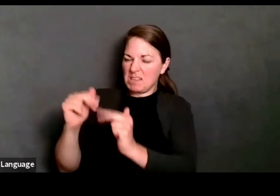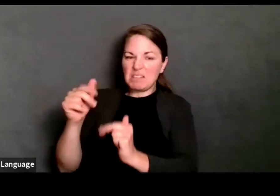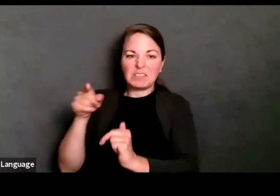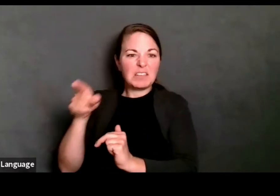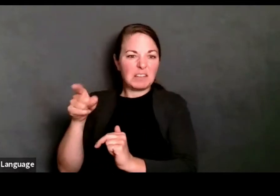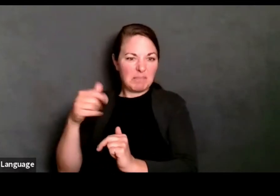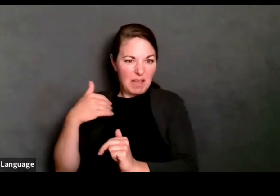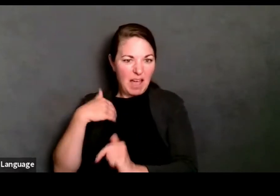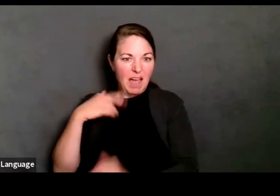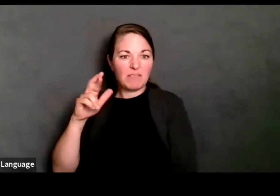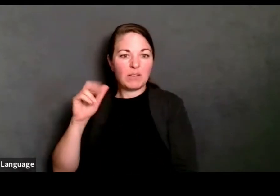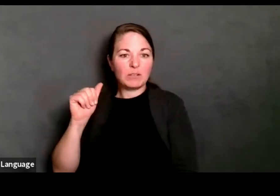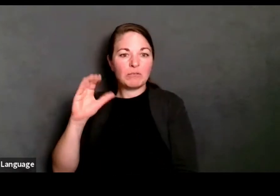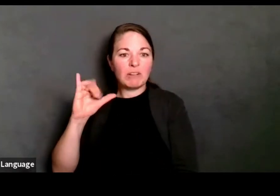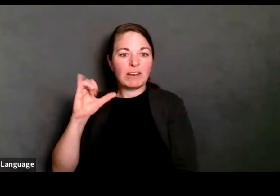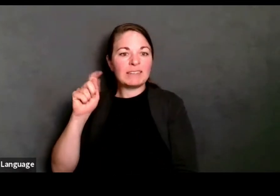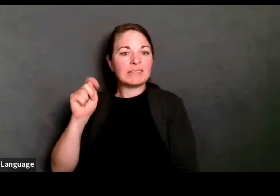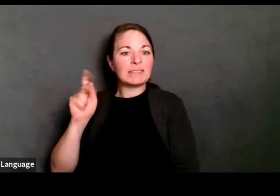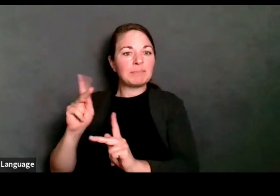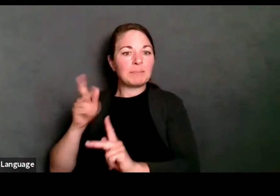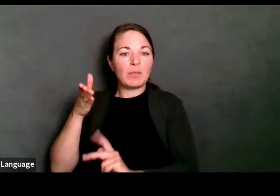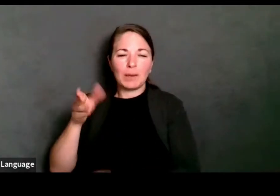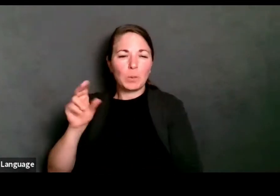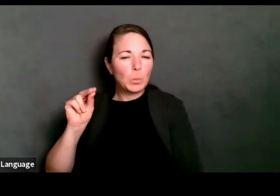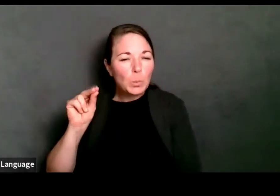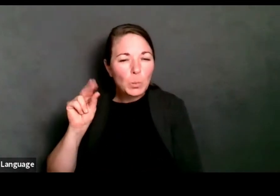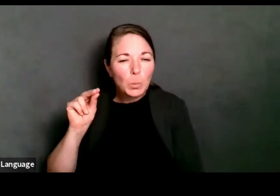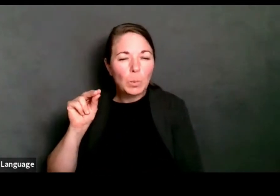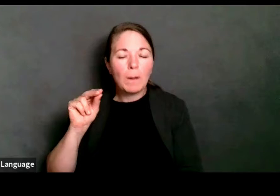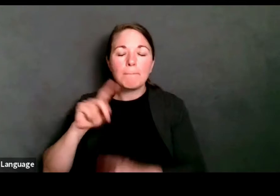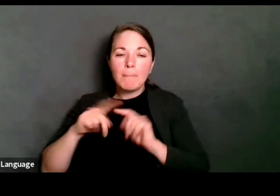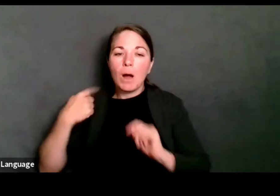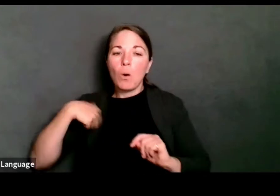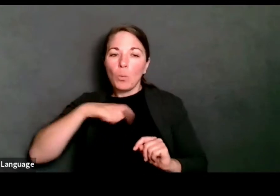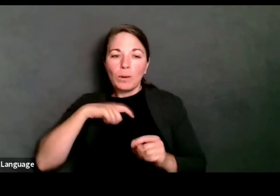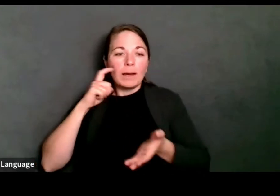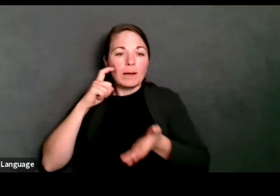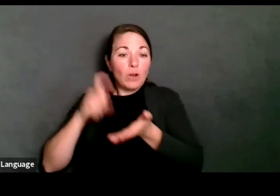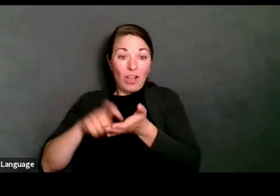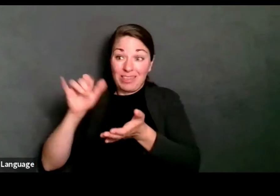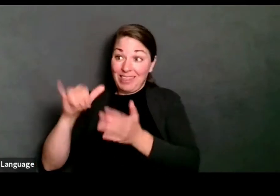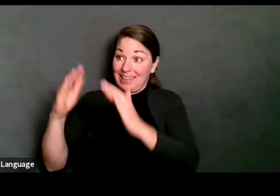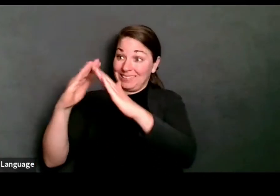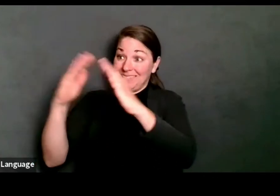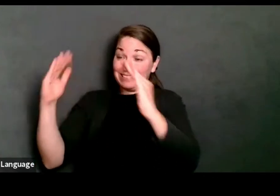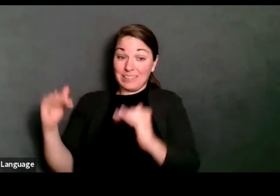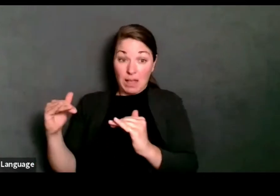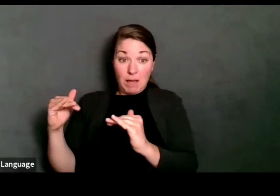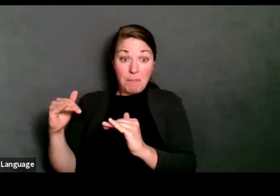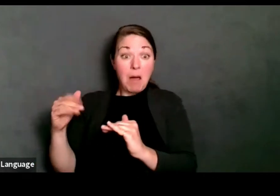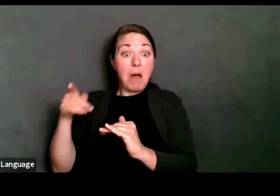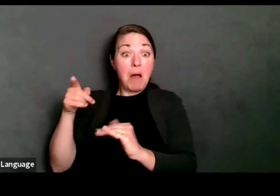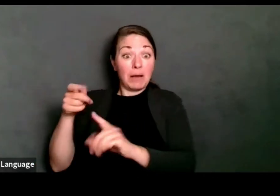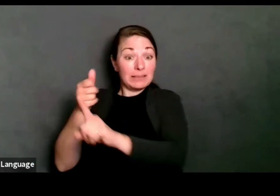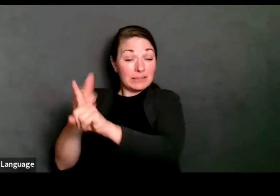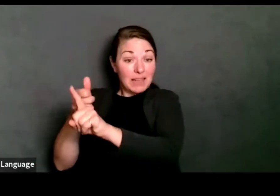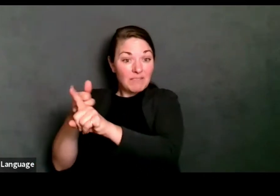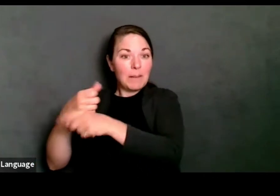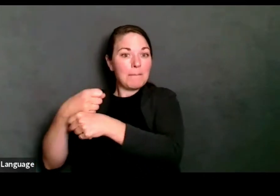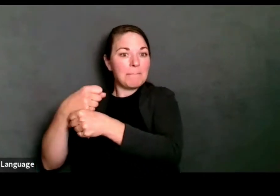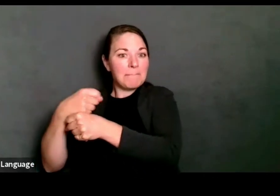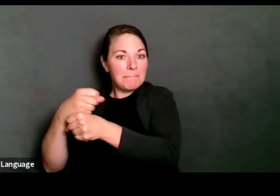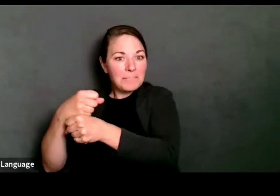racist people there. Instead, we're acknowledging that the system itself has been designed to create